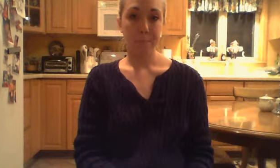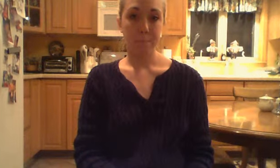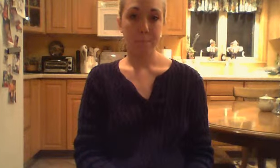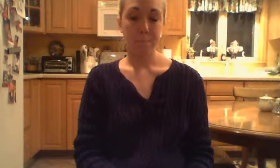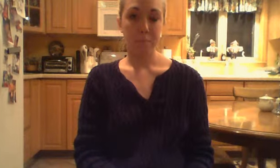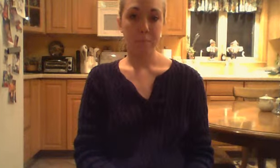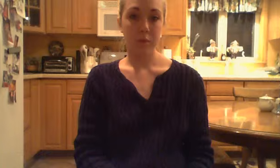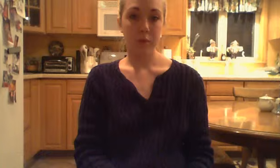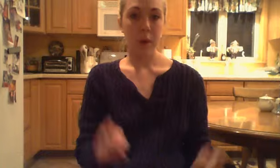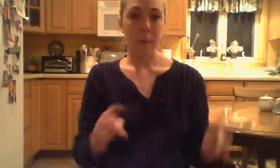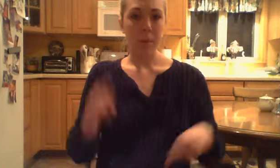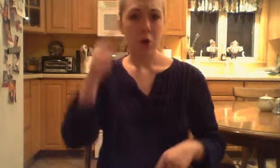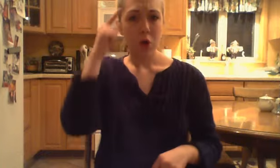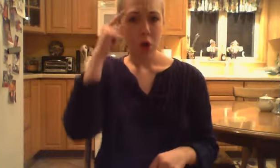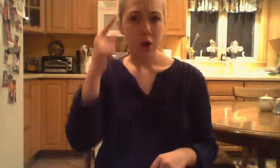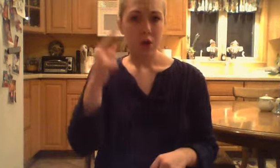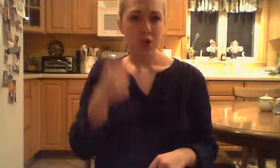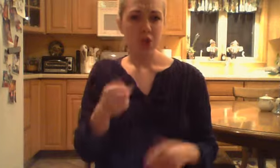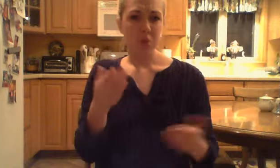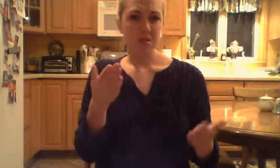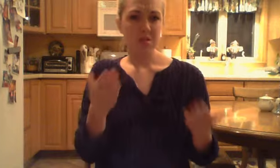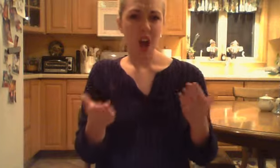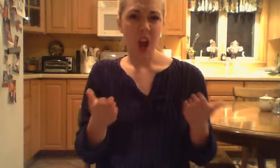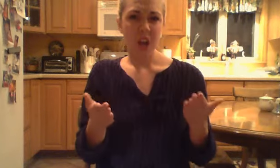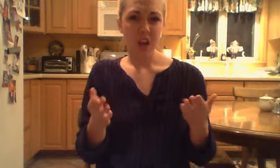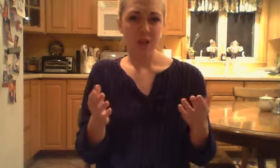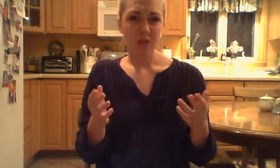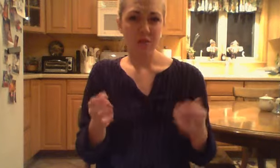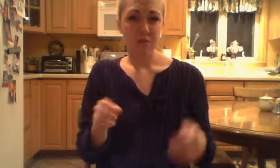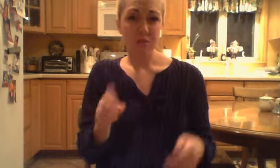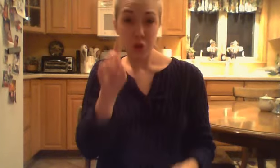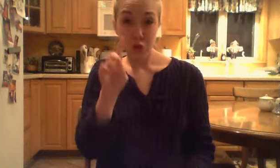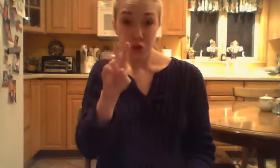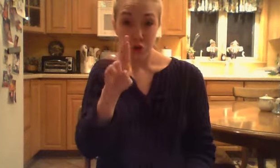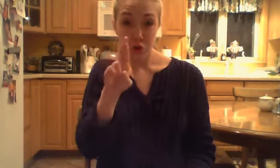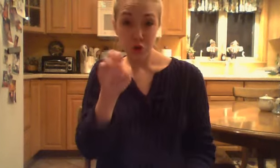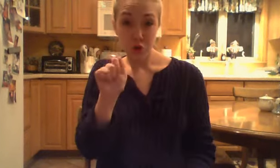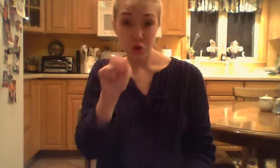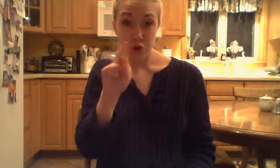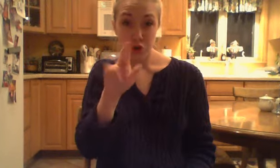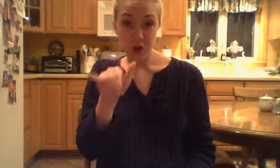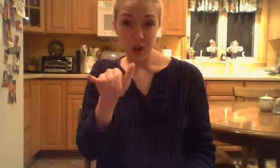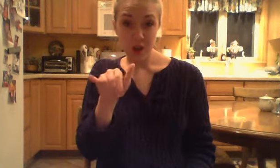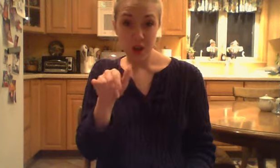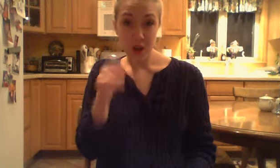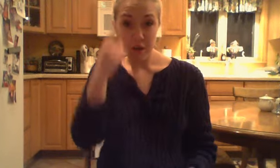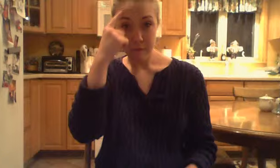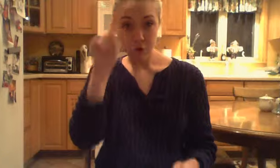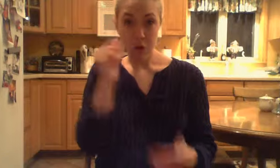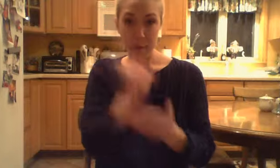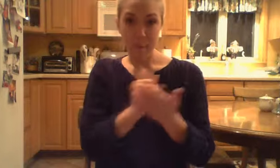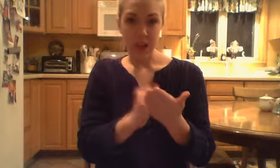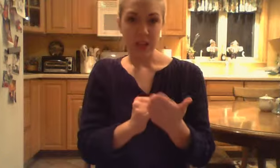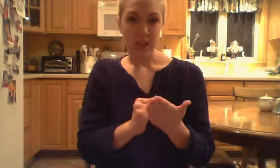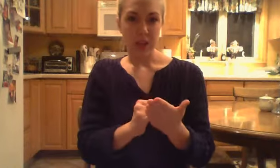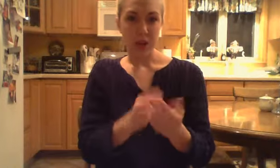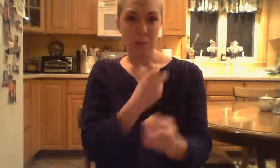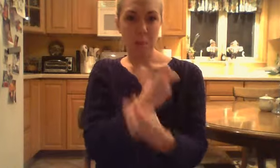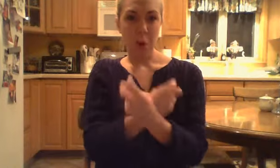People thought she was kind of dreary and gloomy for painting bones from dead animals, but she didn't think that at all. She